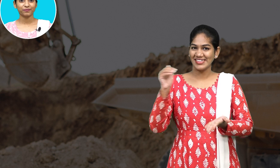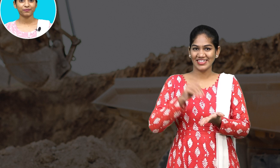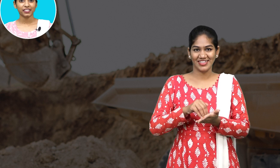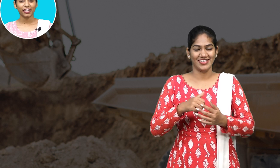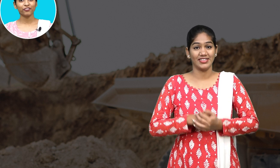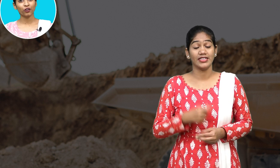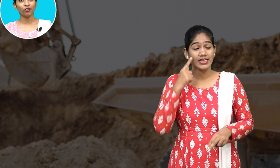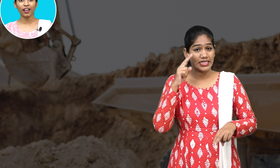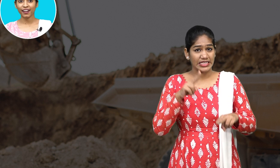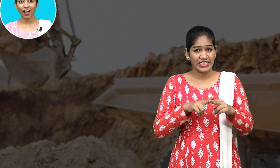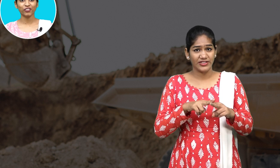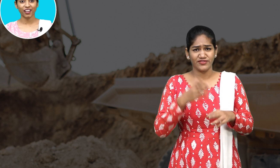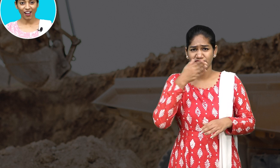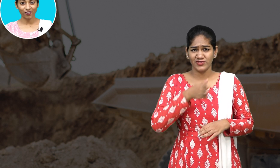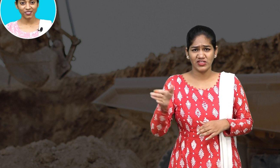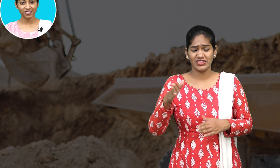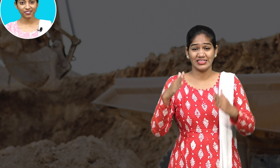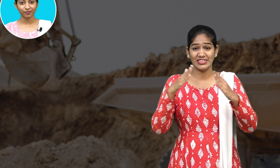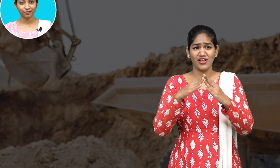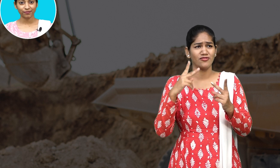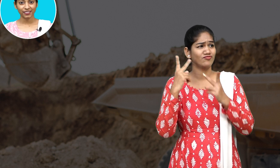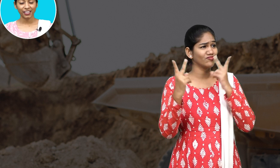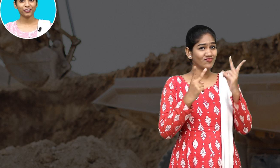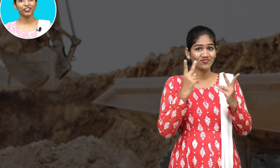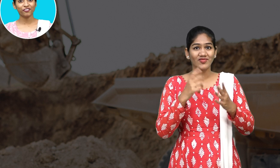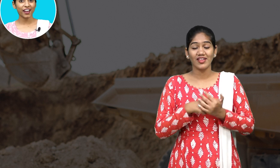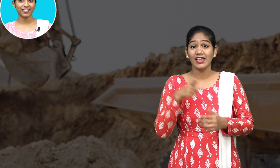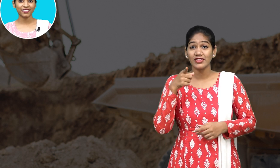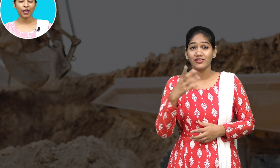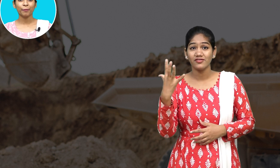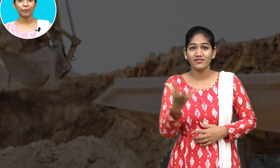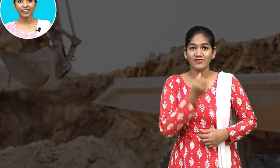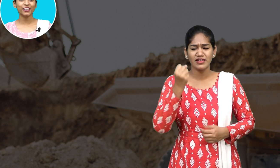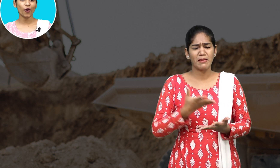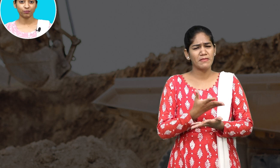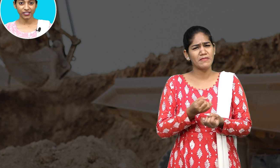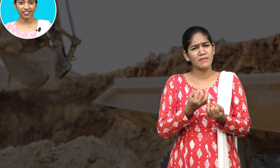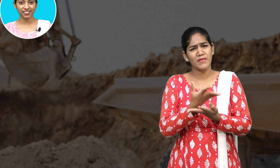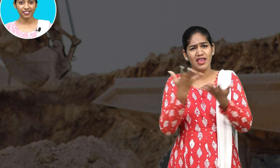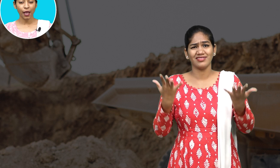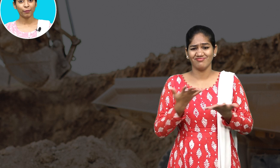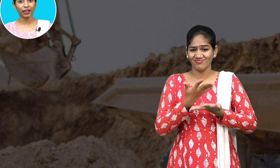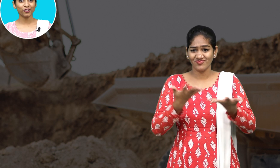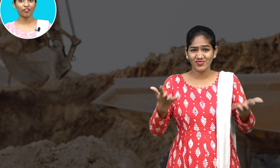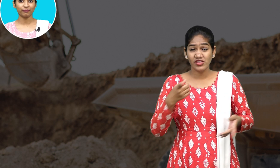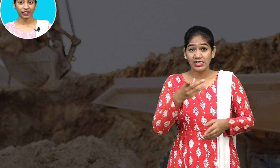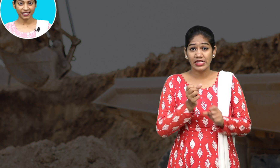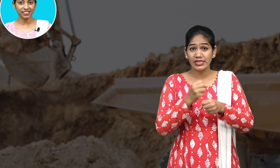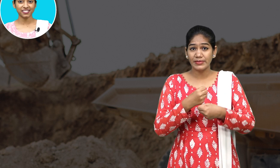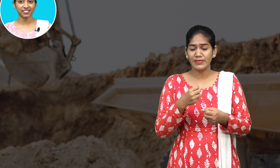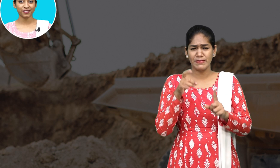Again, if you go around your house, you will find many objects made